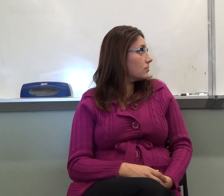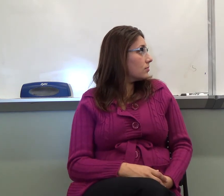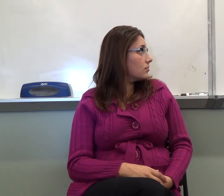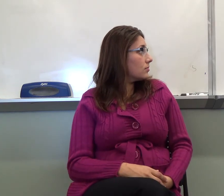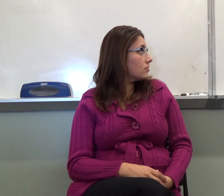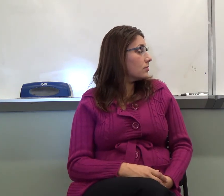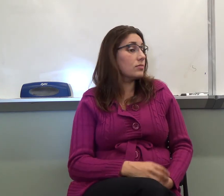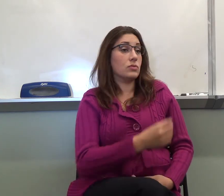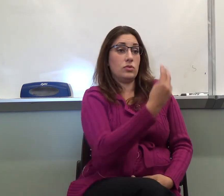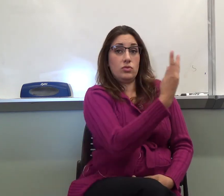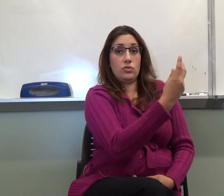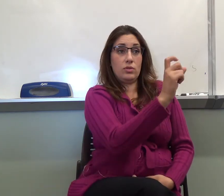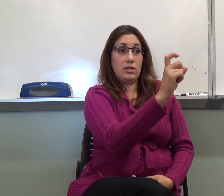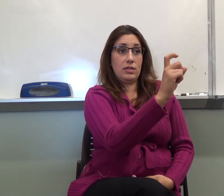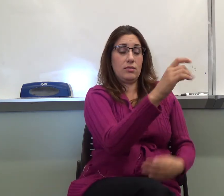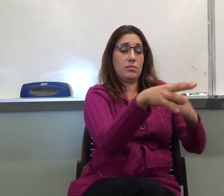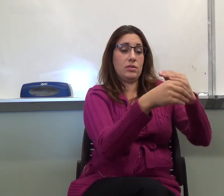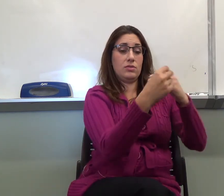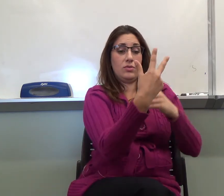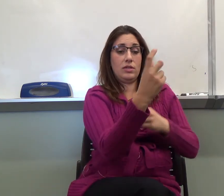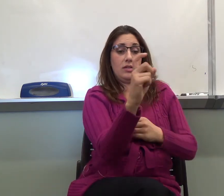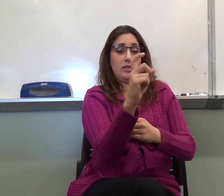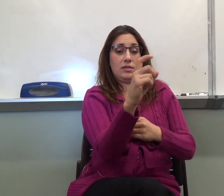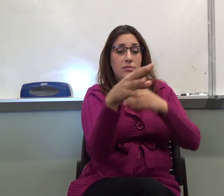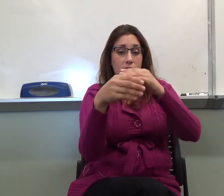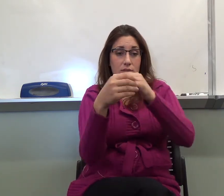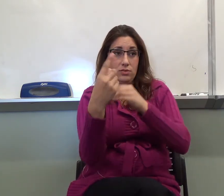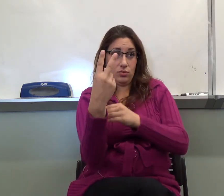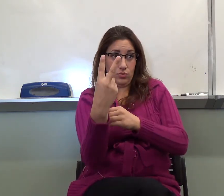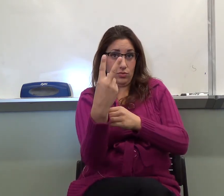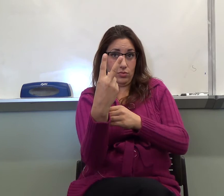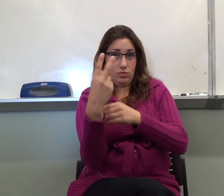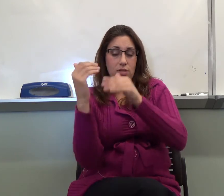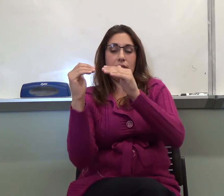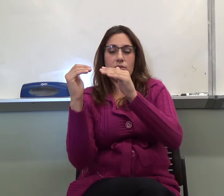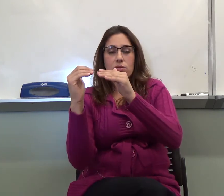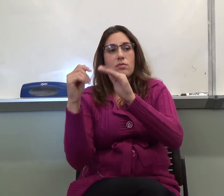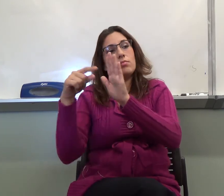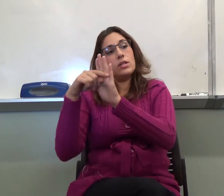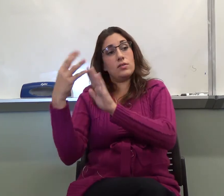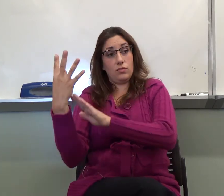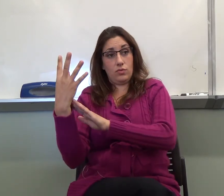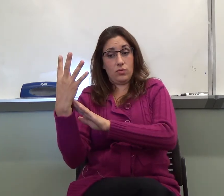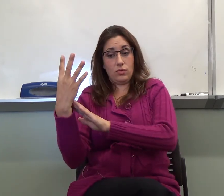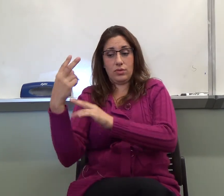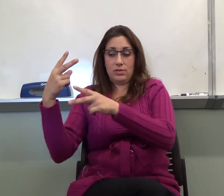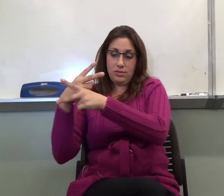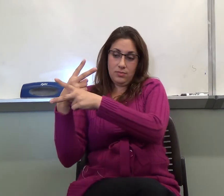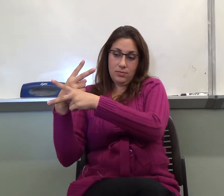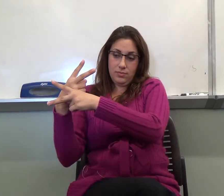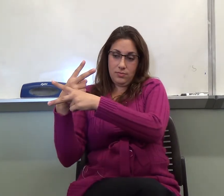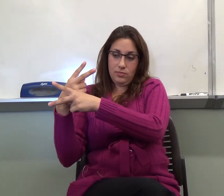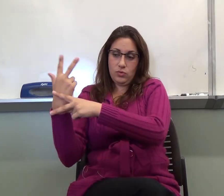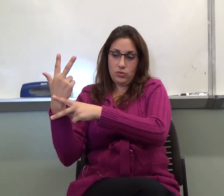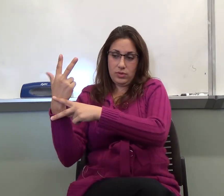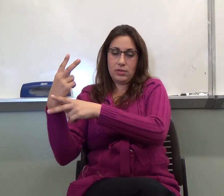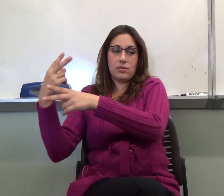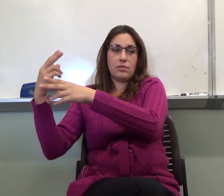Two x plus 3x plus 2 equals minus 4 times 3 minus x.